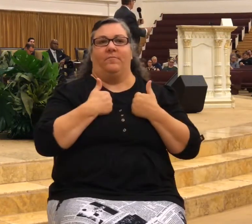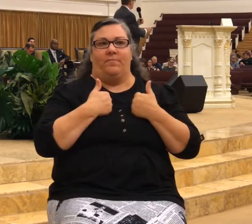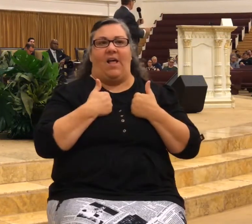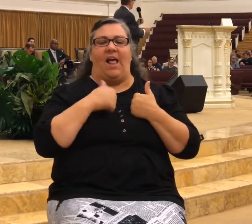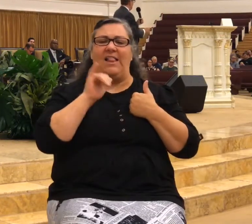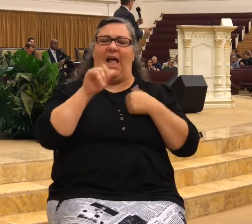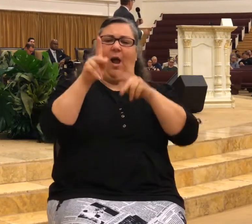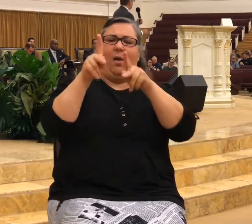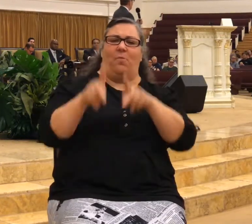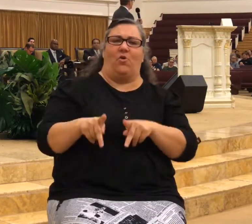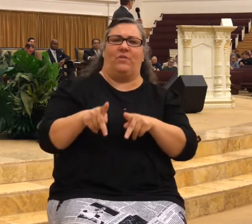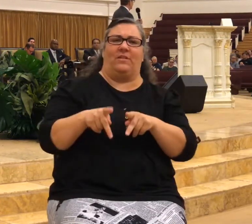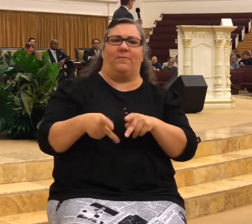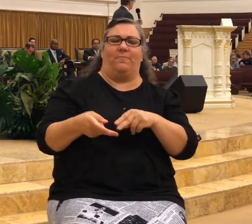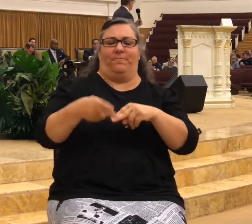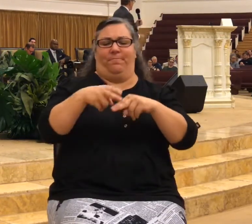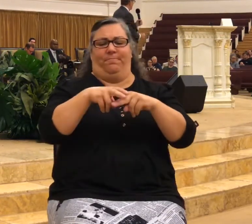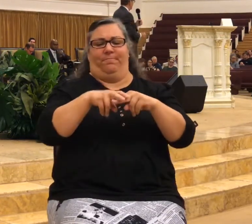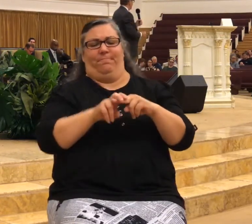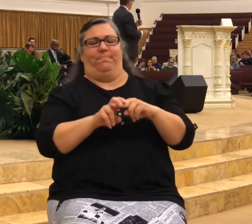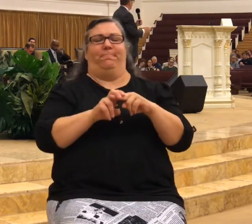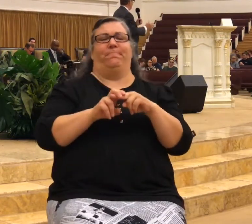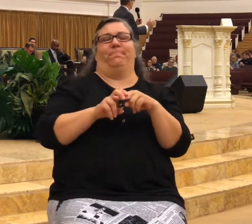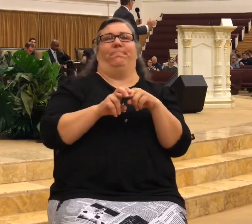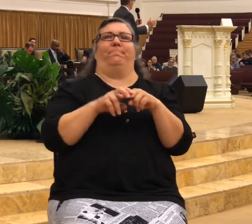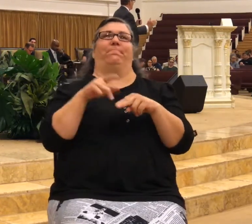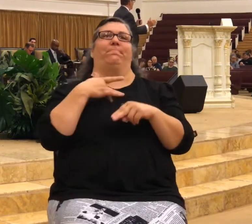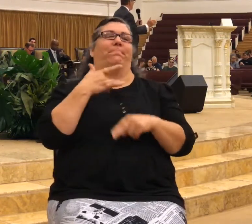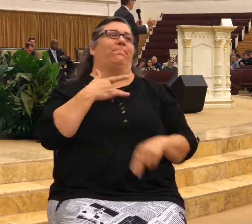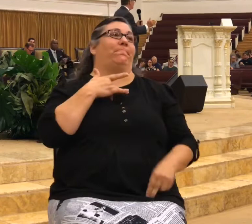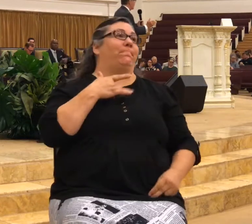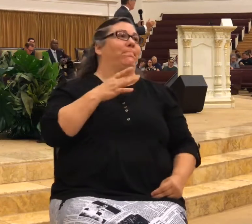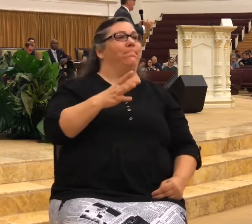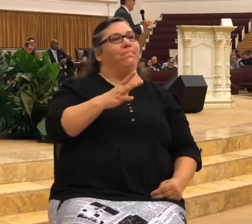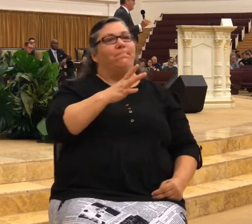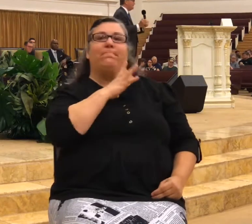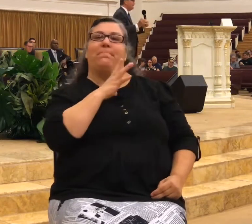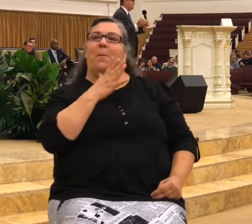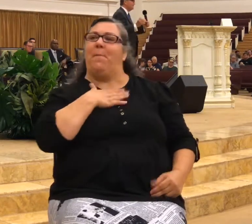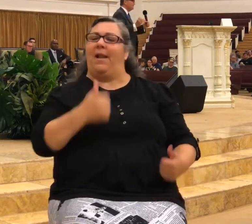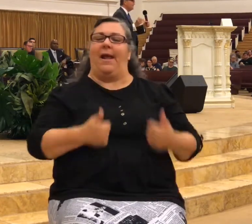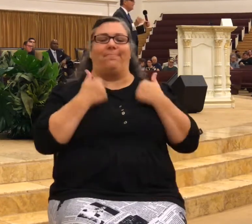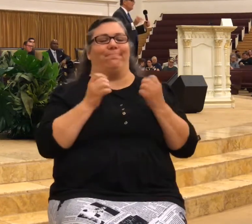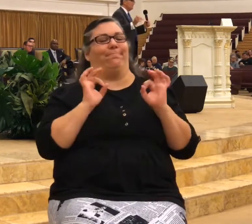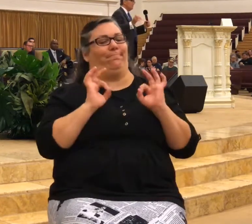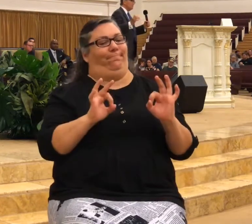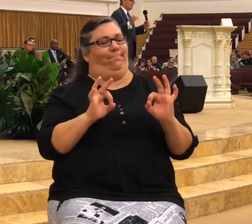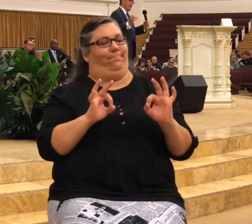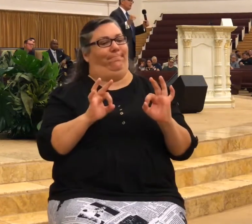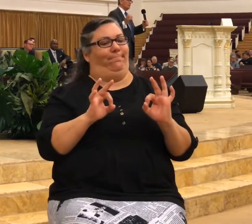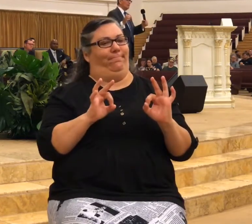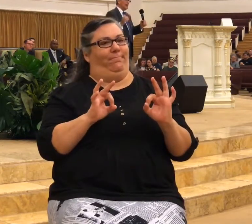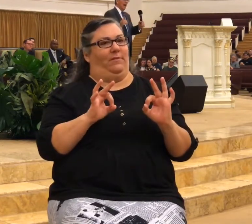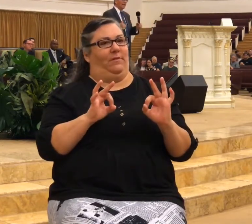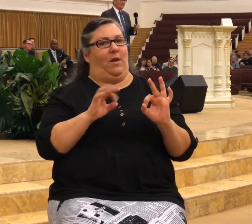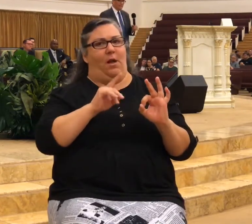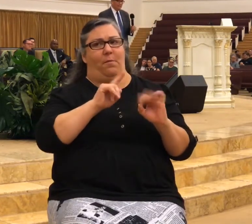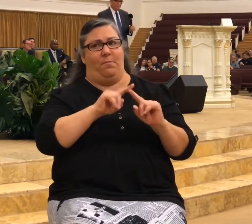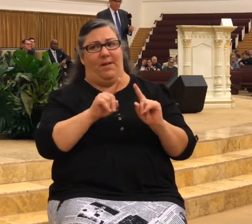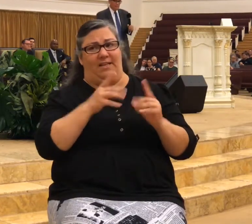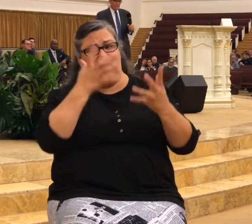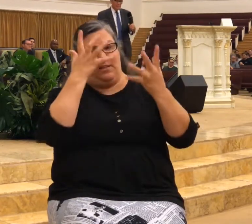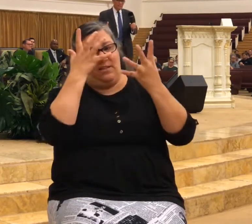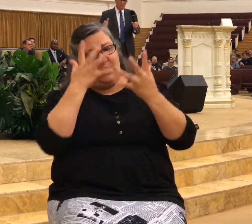individual sits behind that closed door, feeling like everything is okay. But the tragic